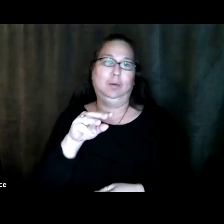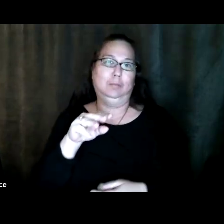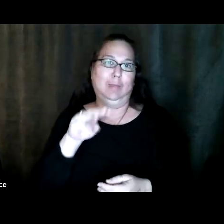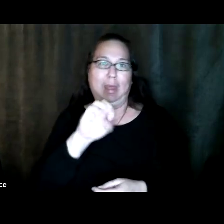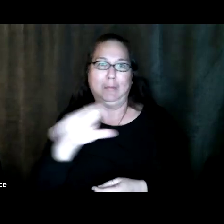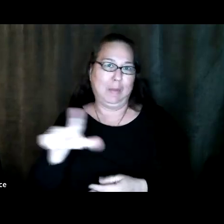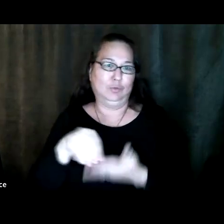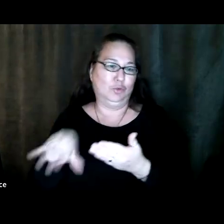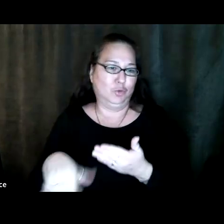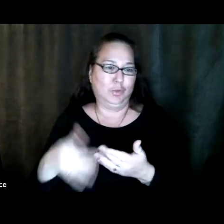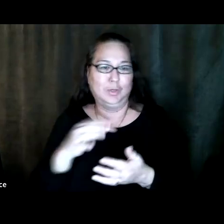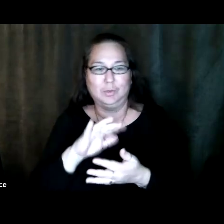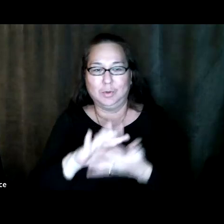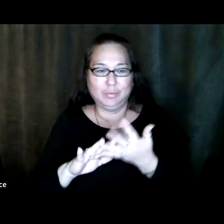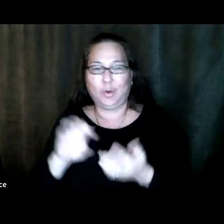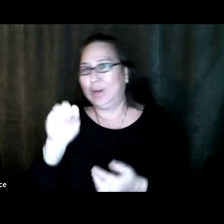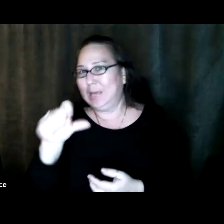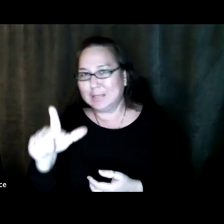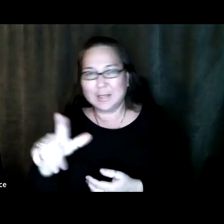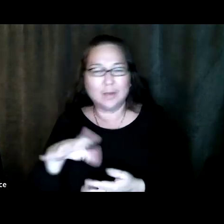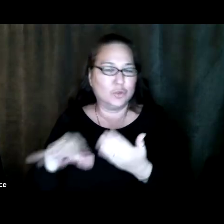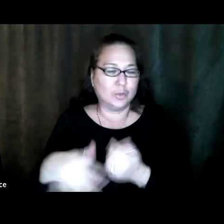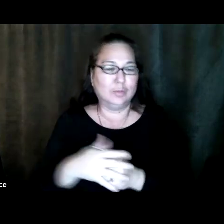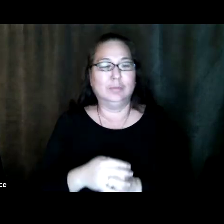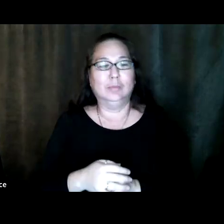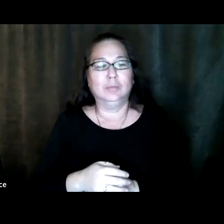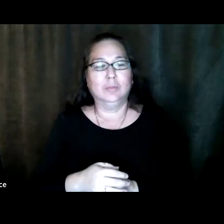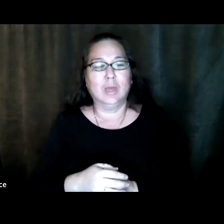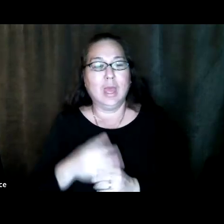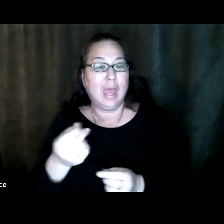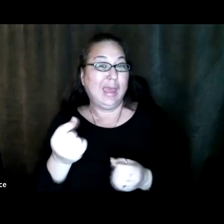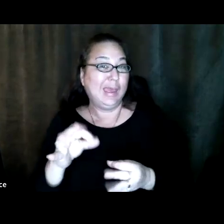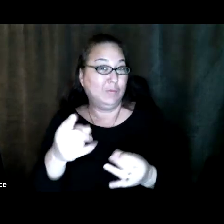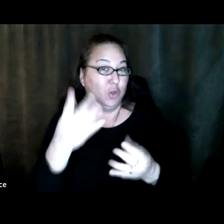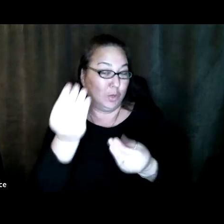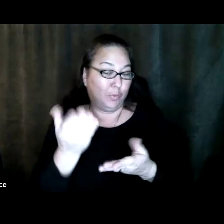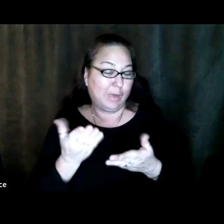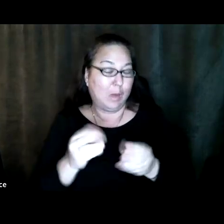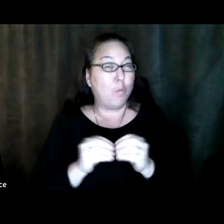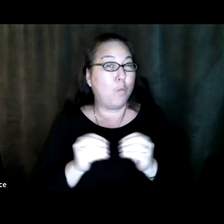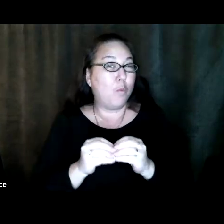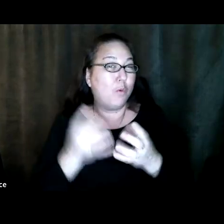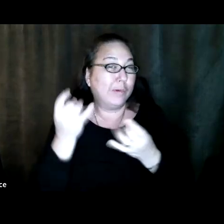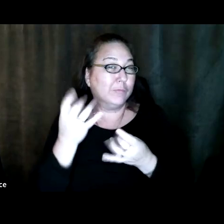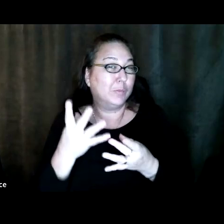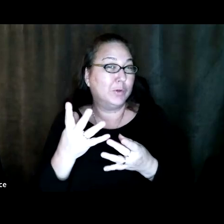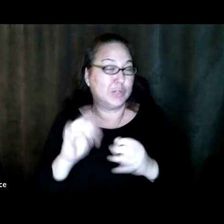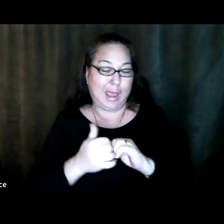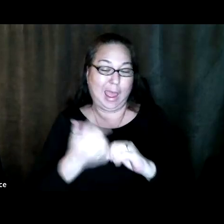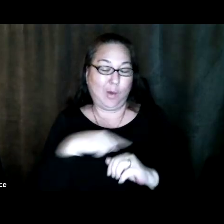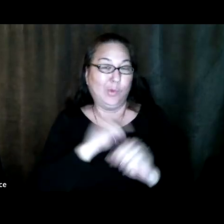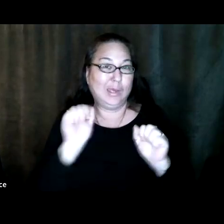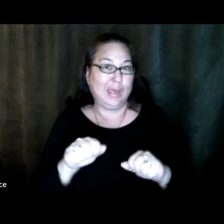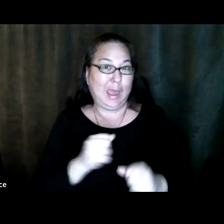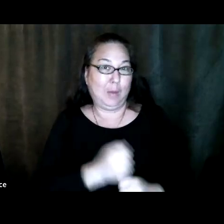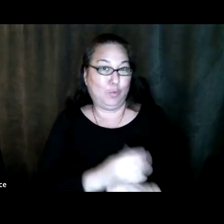graduation. I get it. So if you could talk more or provide any more details, or what are next steps for us to prepare? Yeah, so